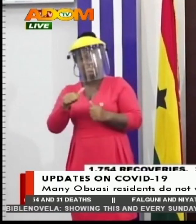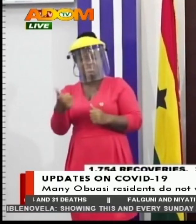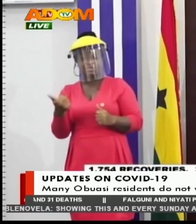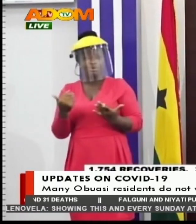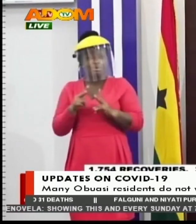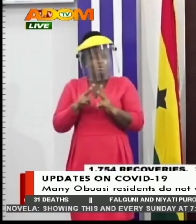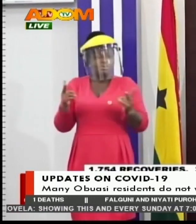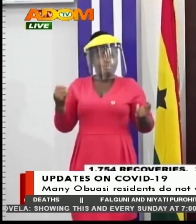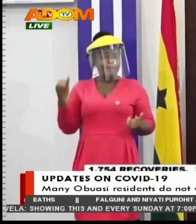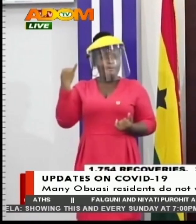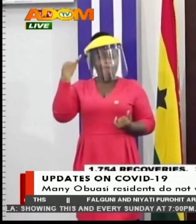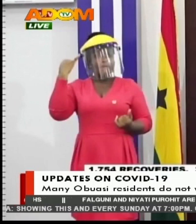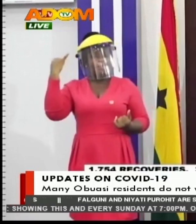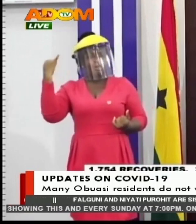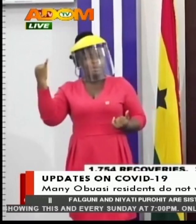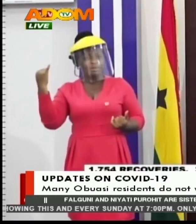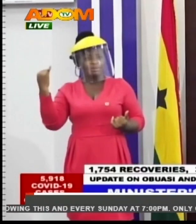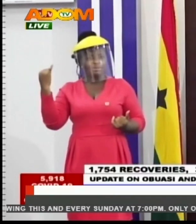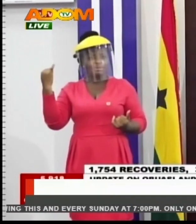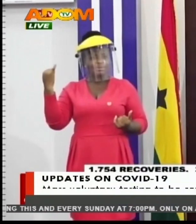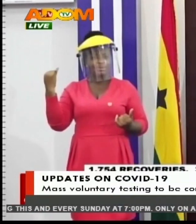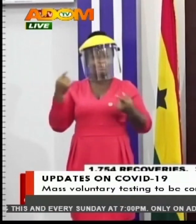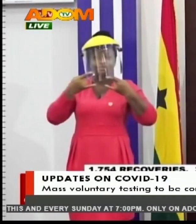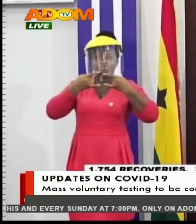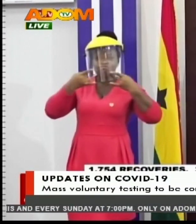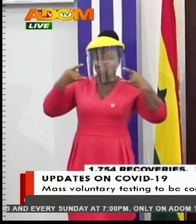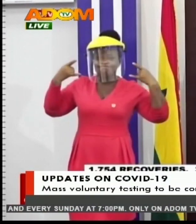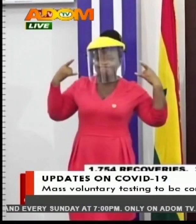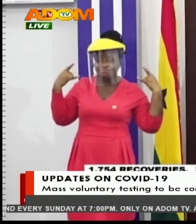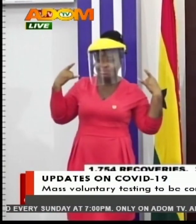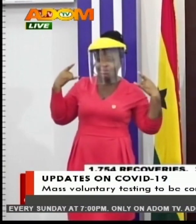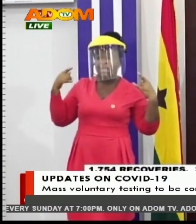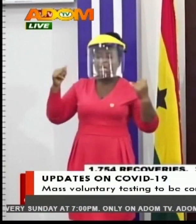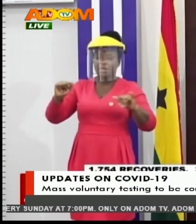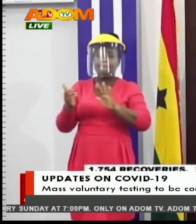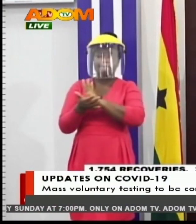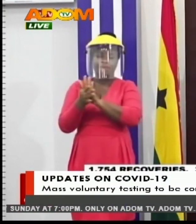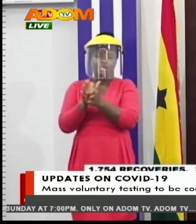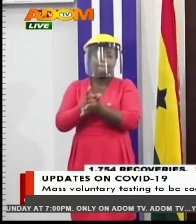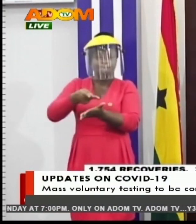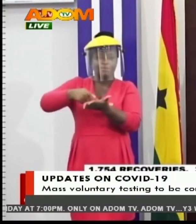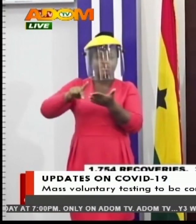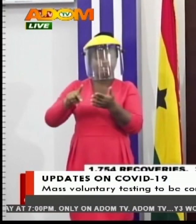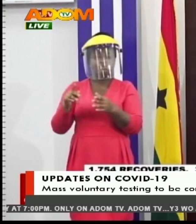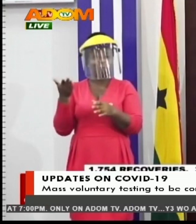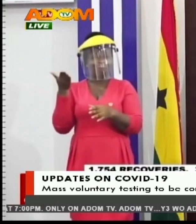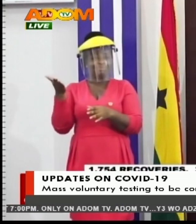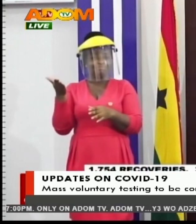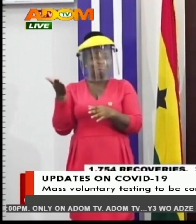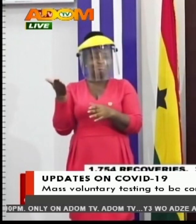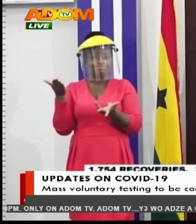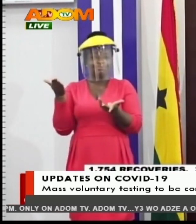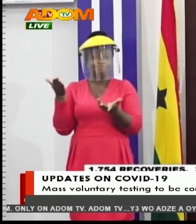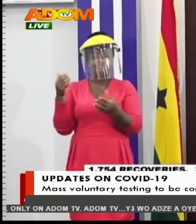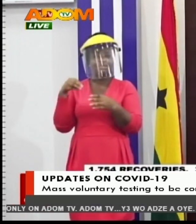to bear religious leaders, drivers, all together. So it tells you that they have a clear direction about